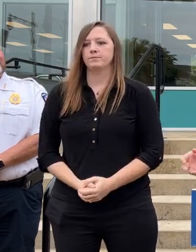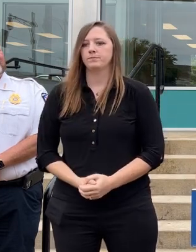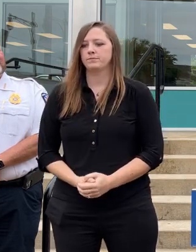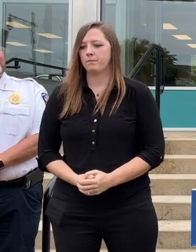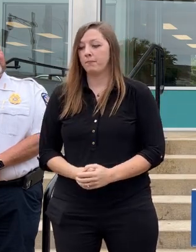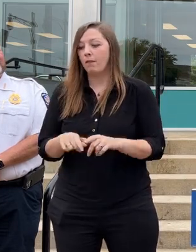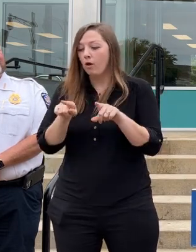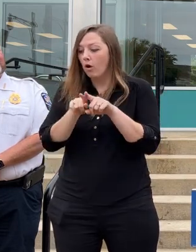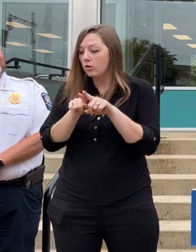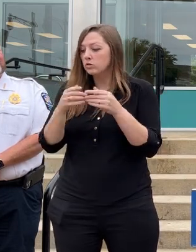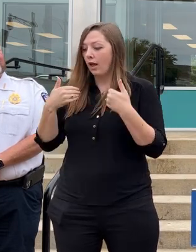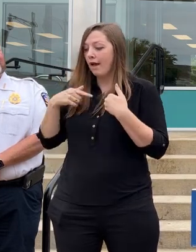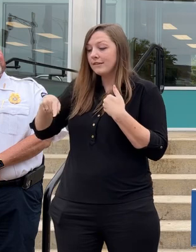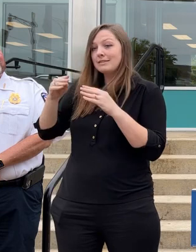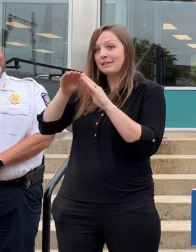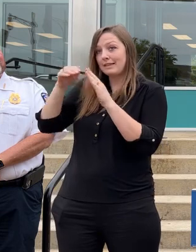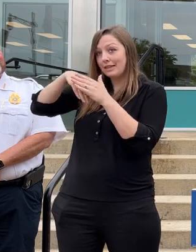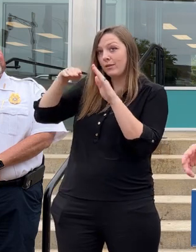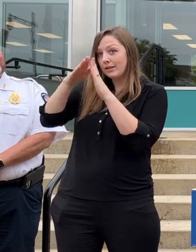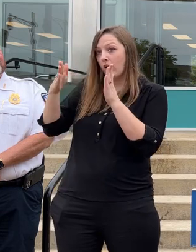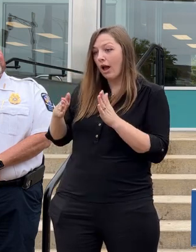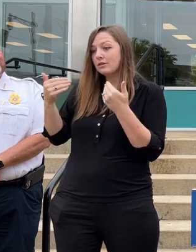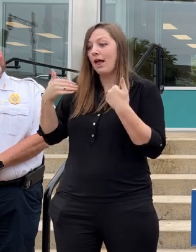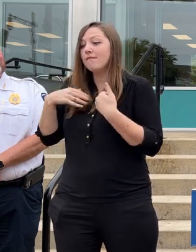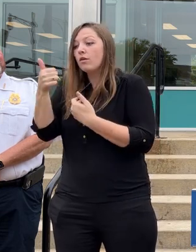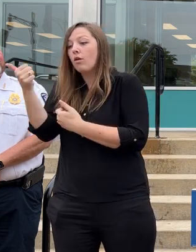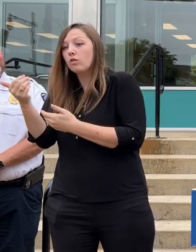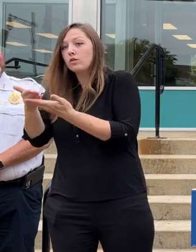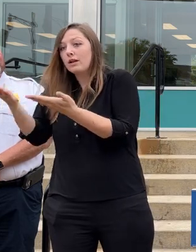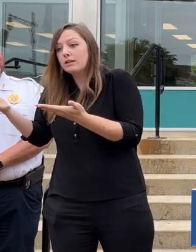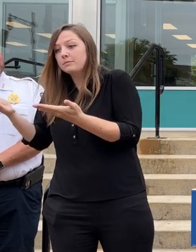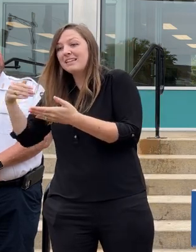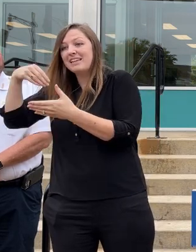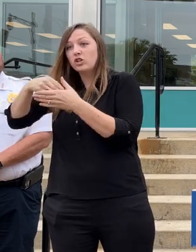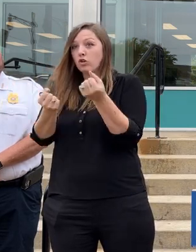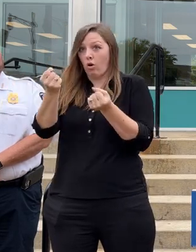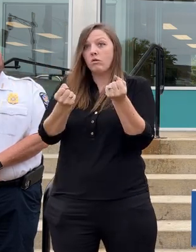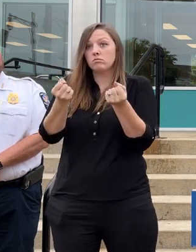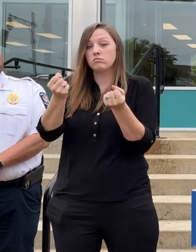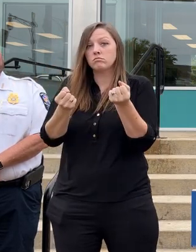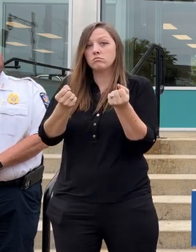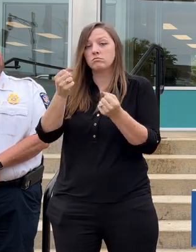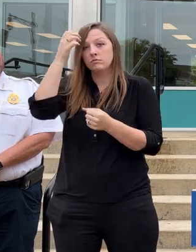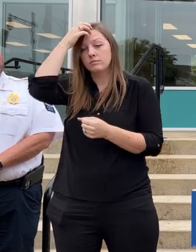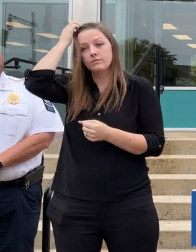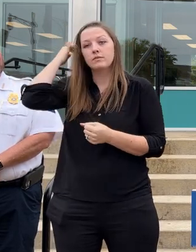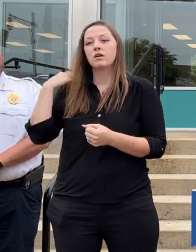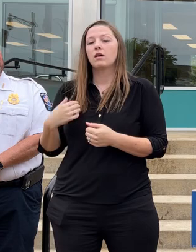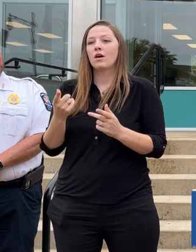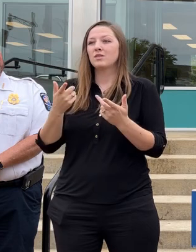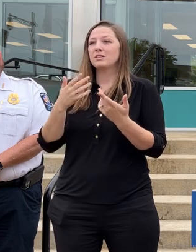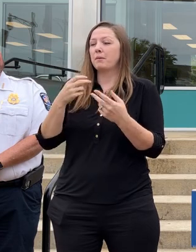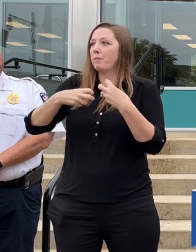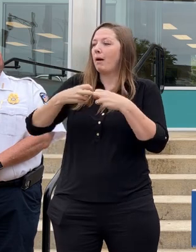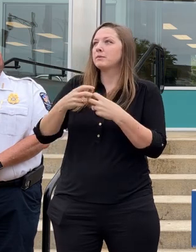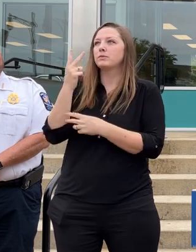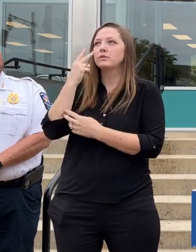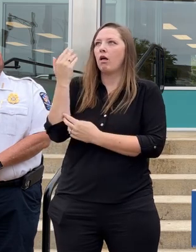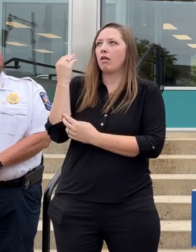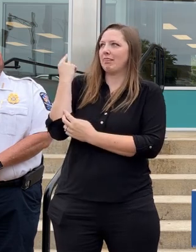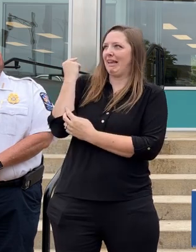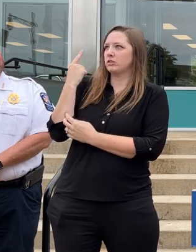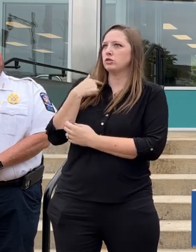to have this preparedness kit in your house, have other items available in your vehicle. One of the problems we saw this past year is individuals went out in the height of the